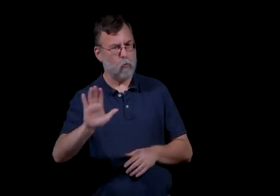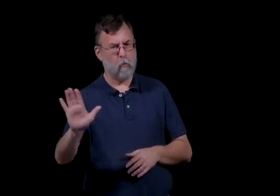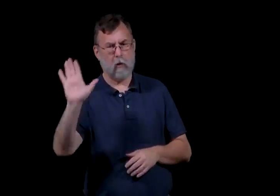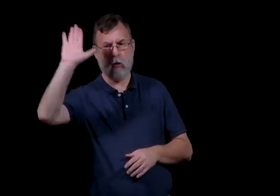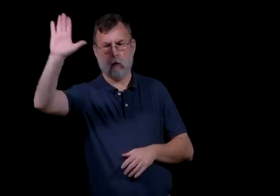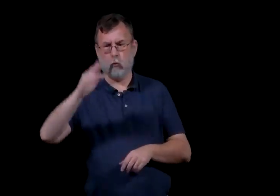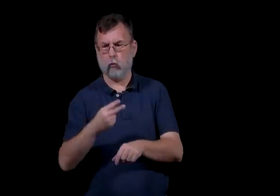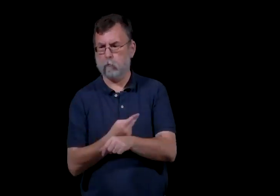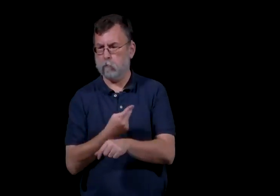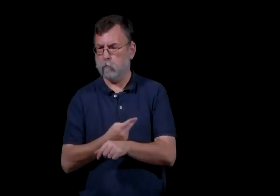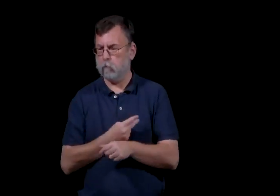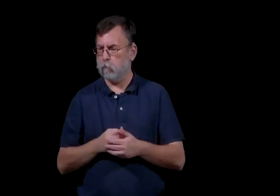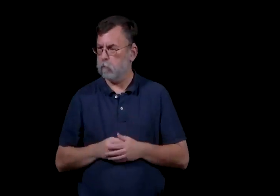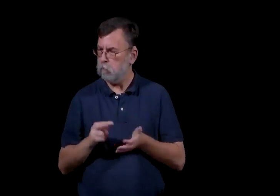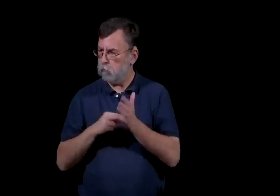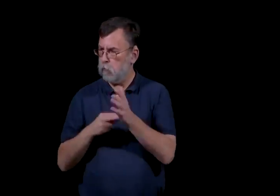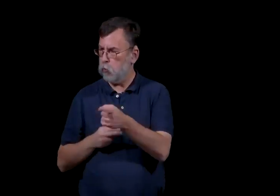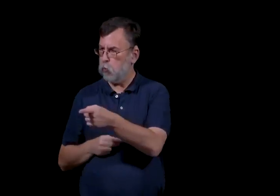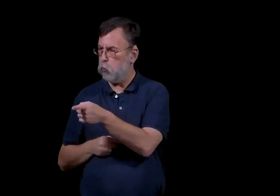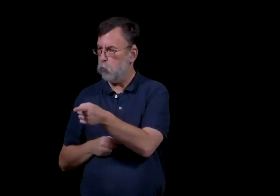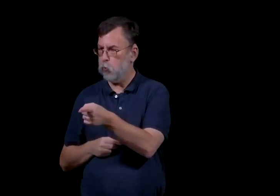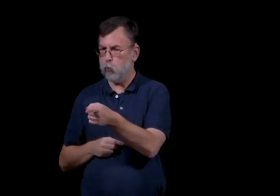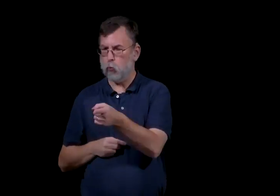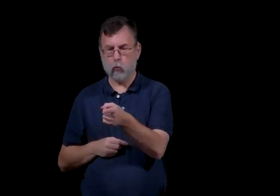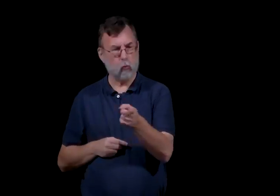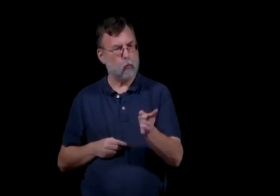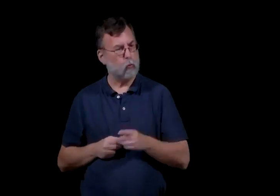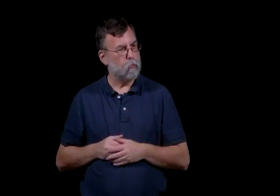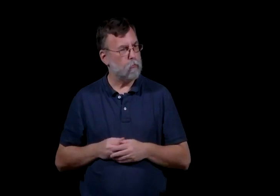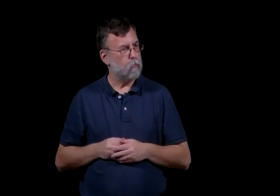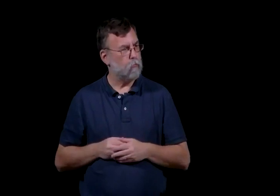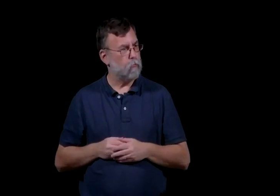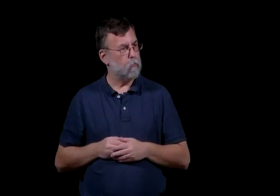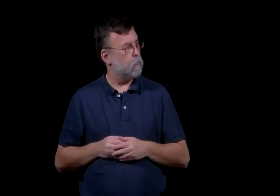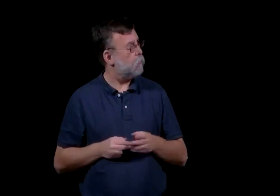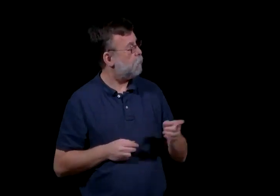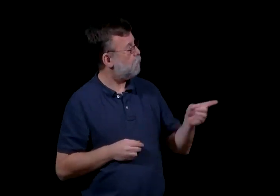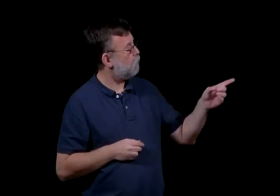He was willing to die for his sheep. He was willing to die for you.